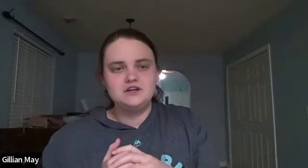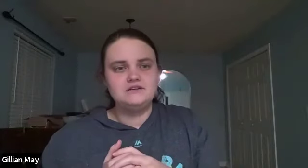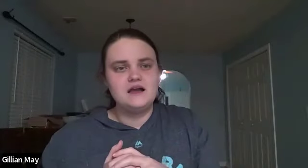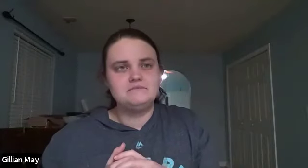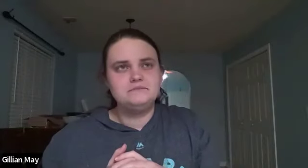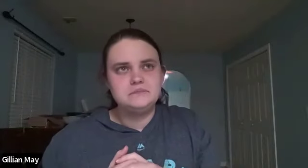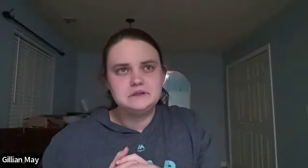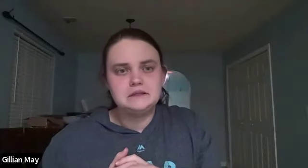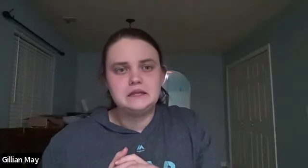you're like,